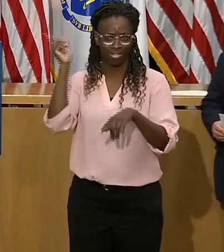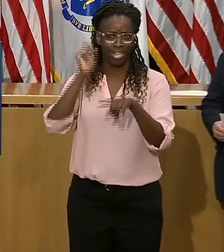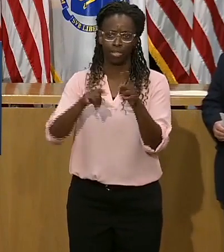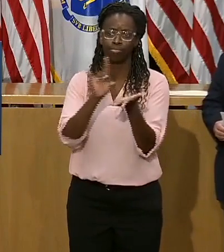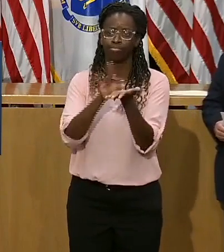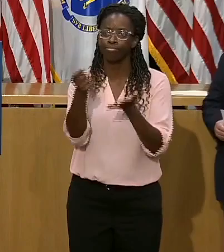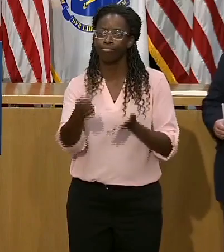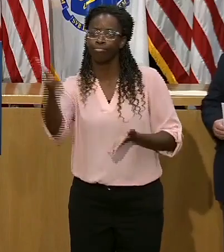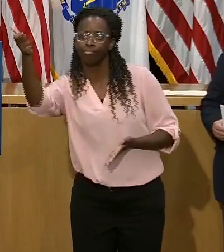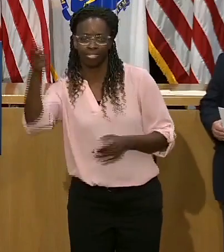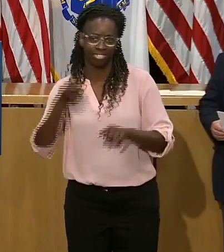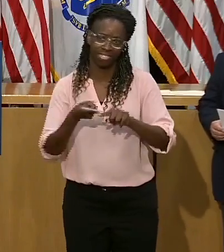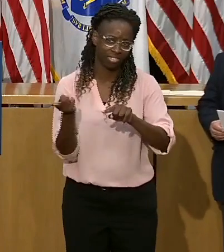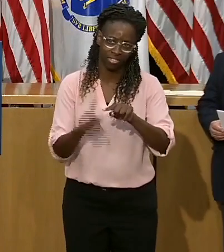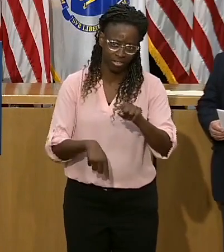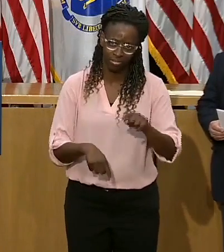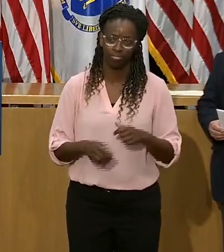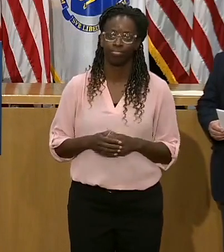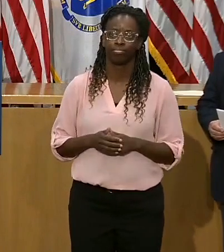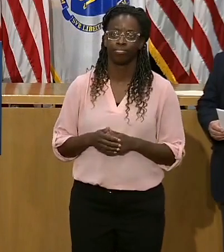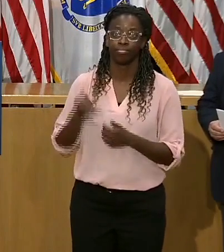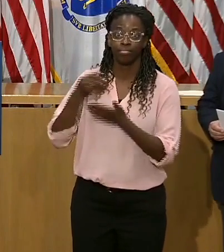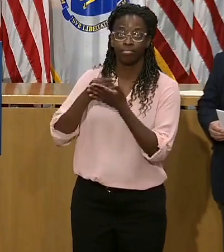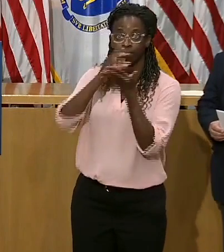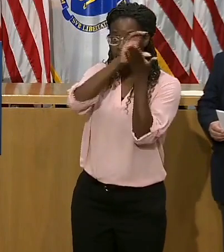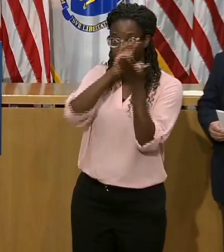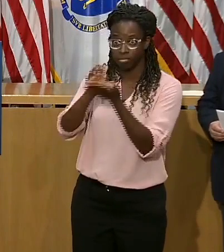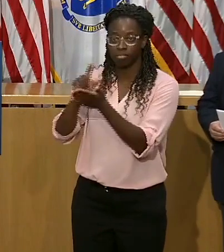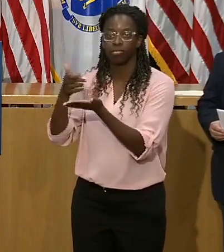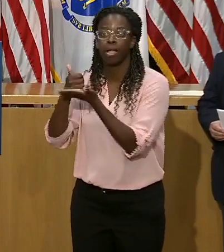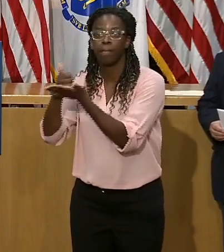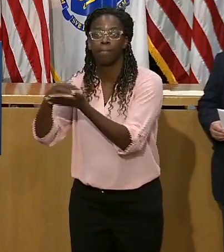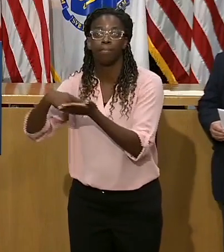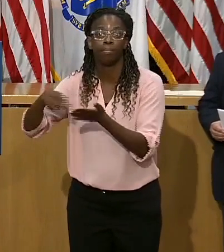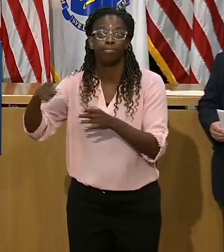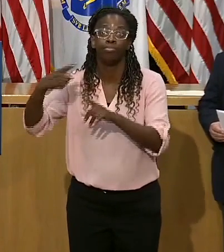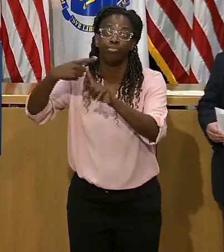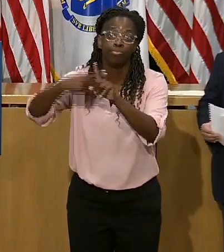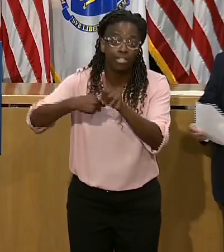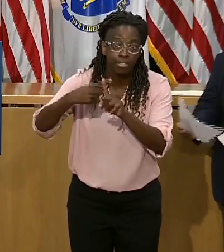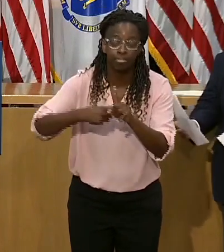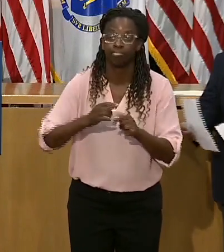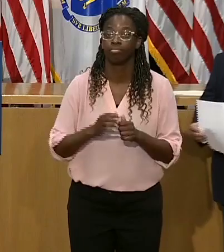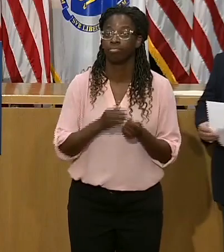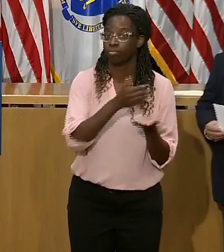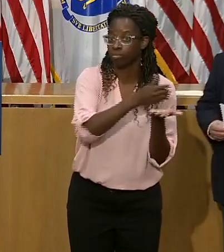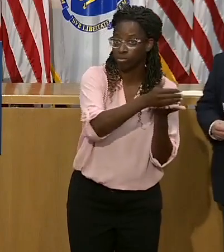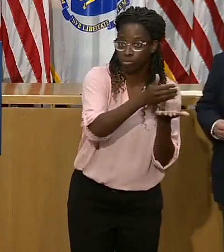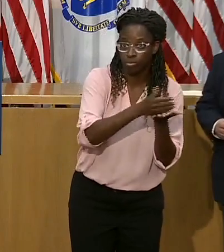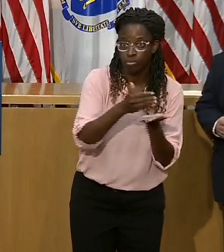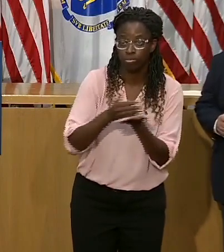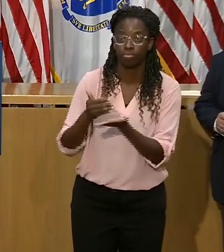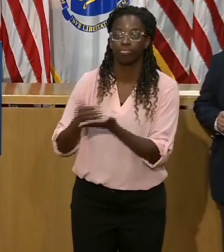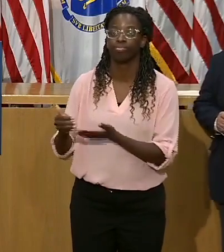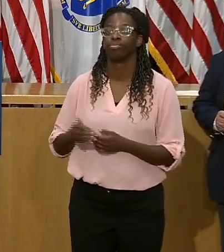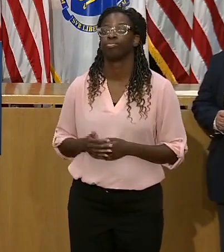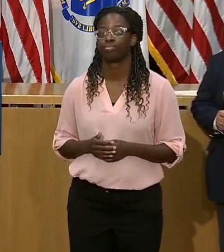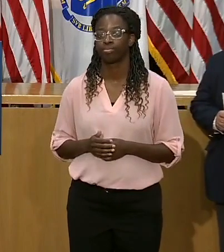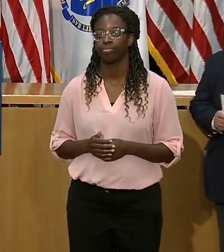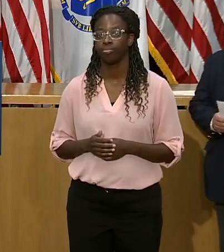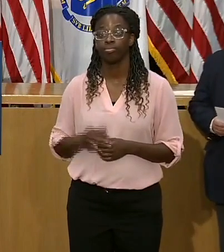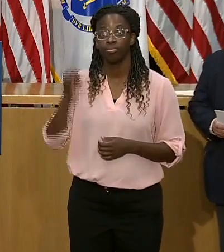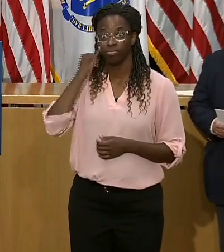in new programs for mediation and legal representation, and provide rapid rehousing if a tenant is evicted.